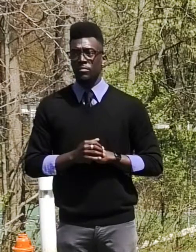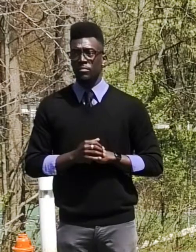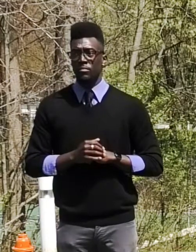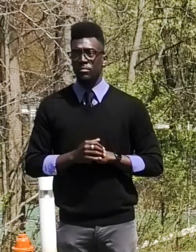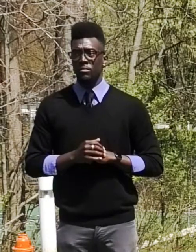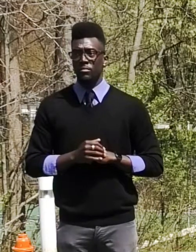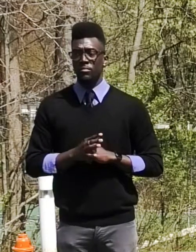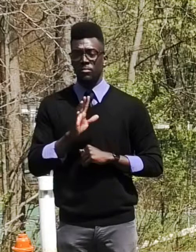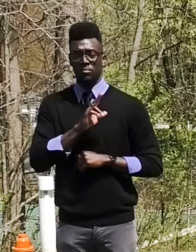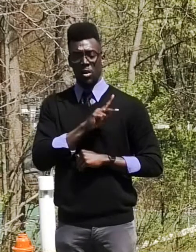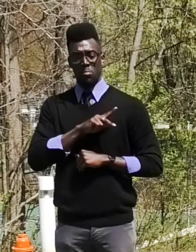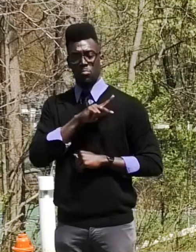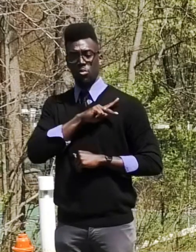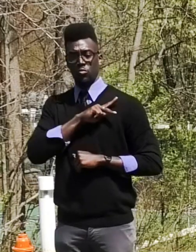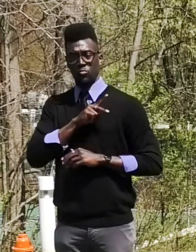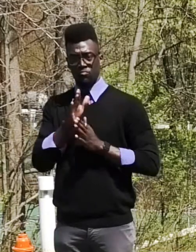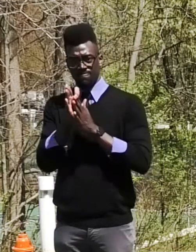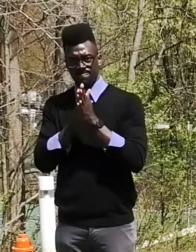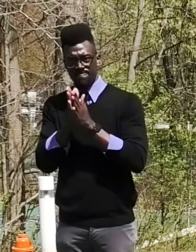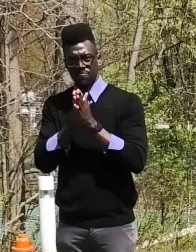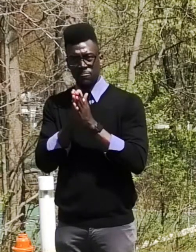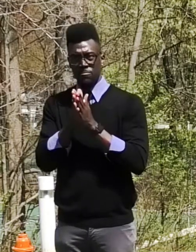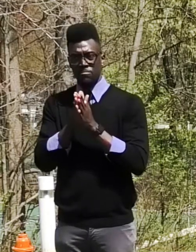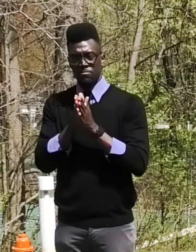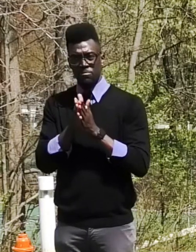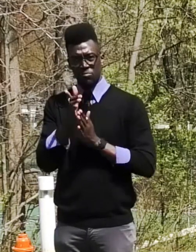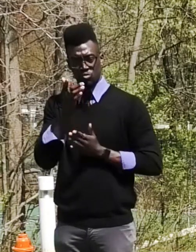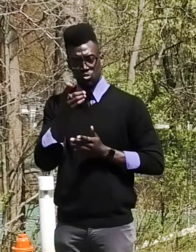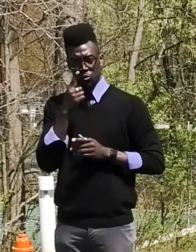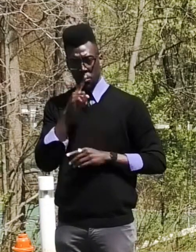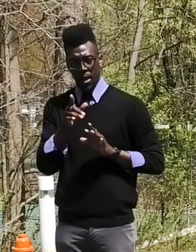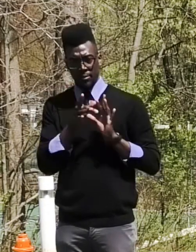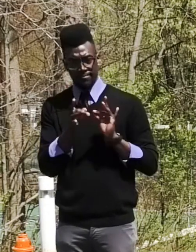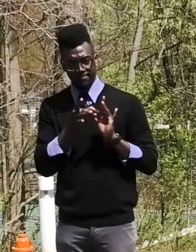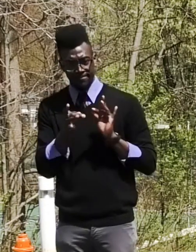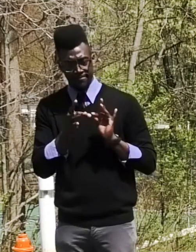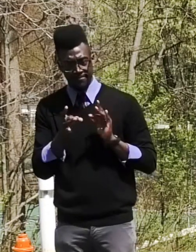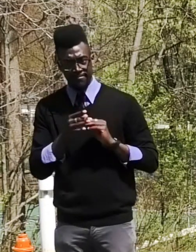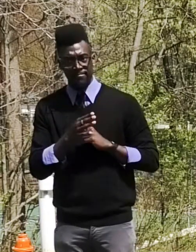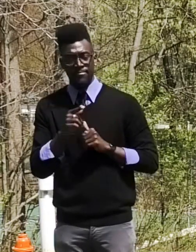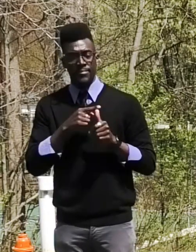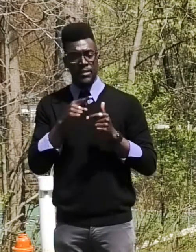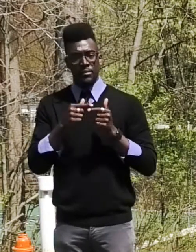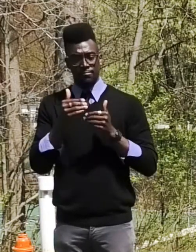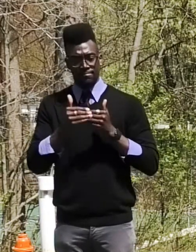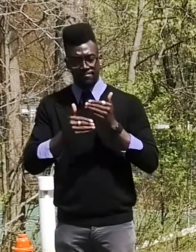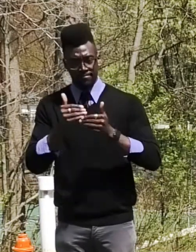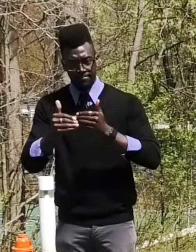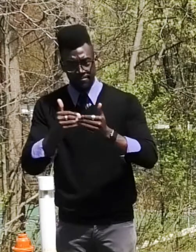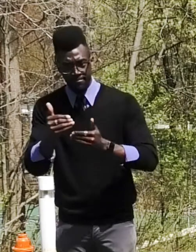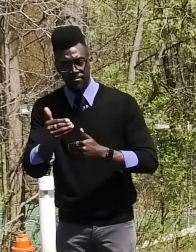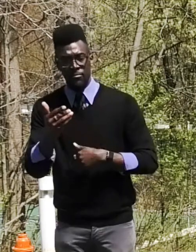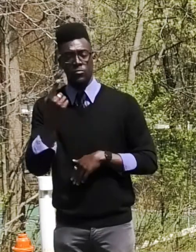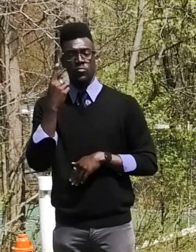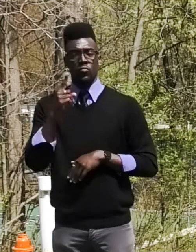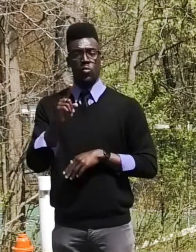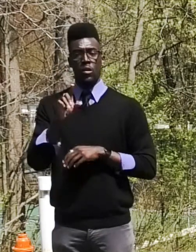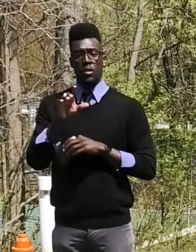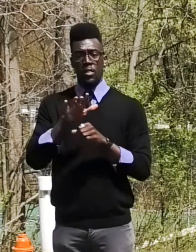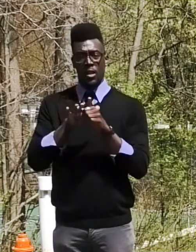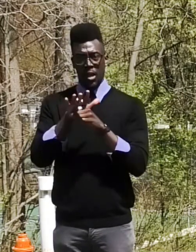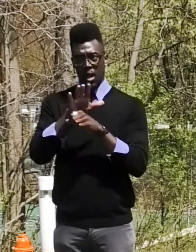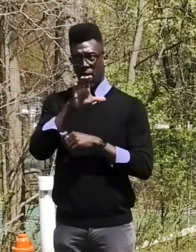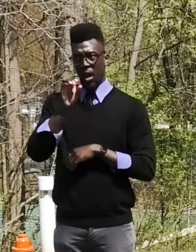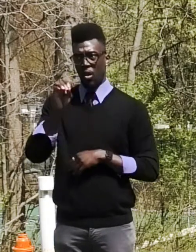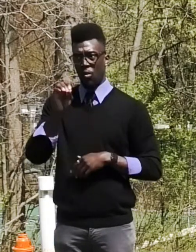The personal motivation behind it, can you speak to that? And then to move forward with the date and the county, are you